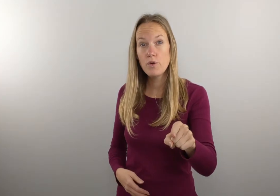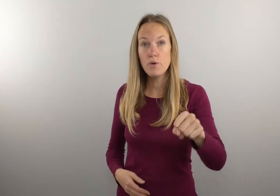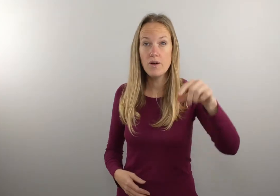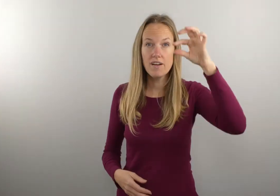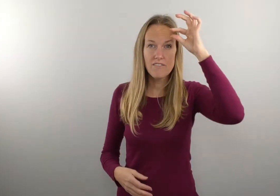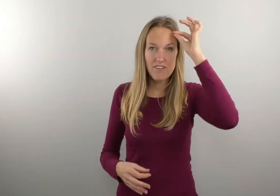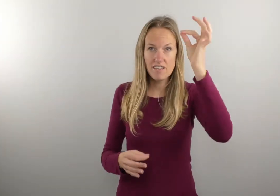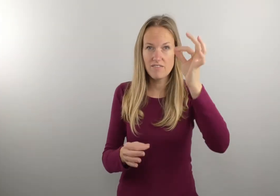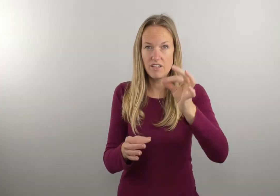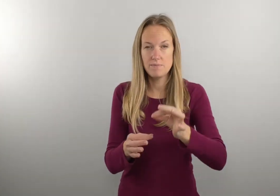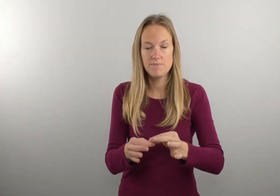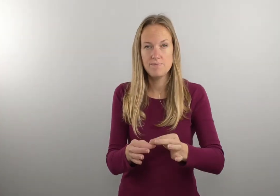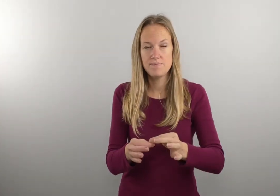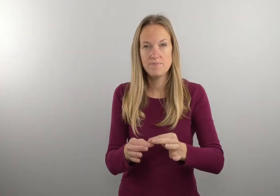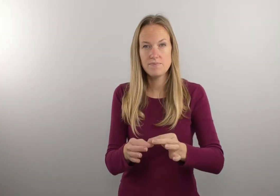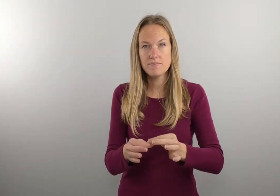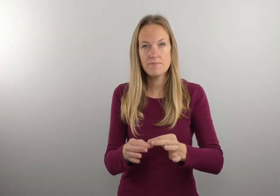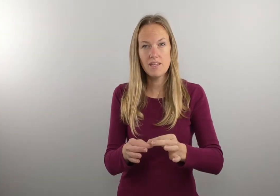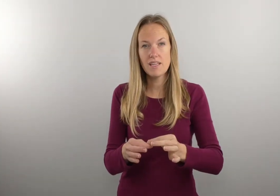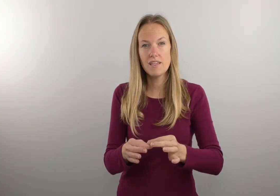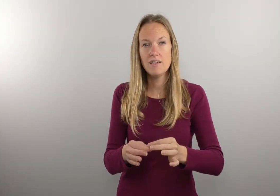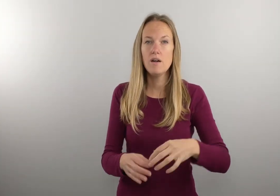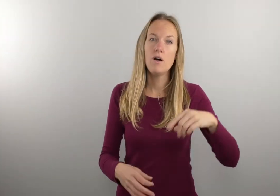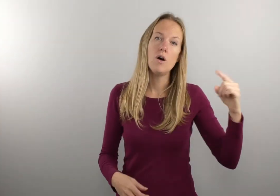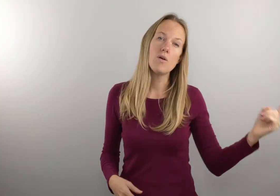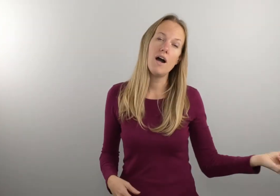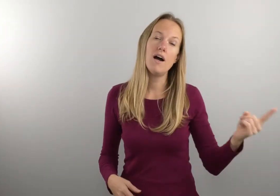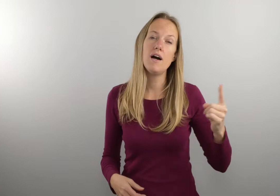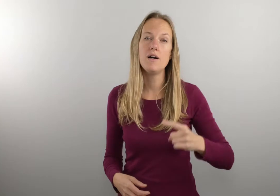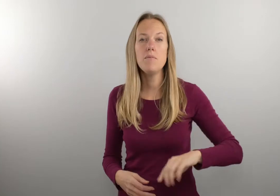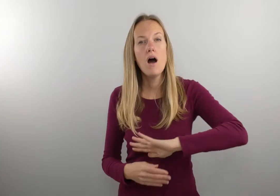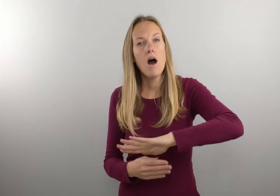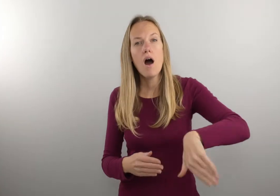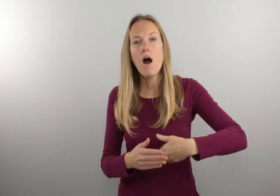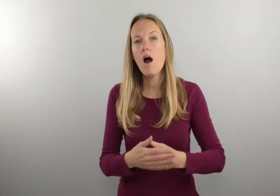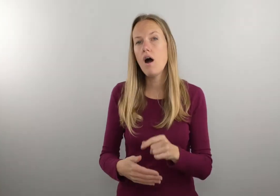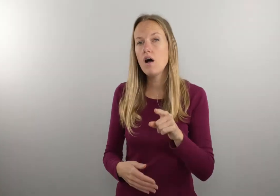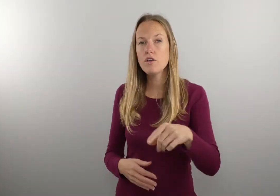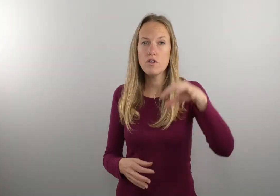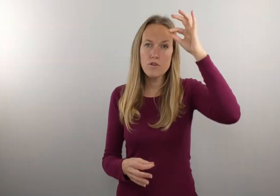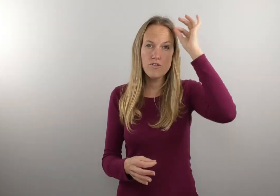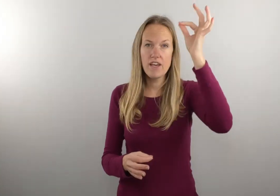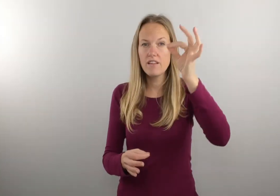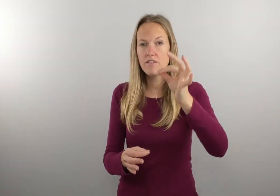you faithful." Okay, "O come all you